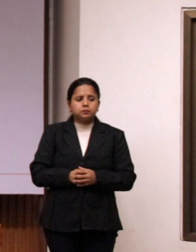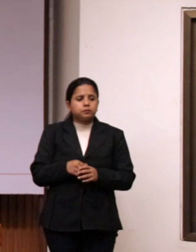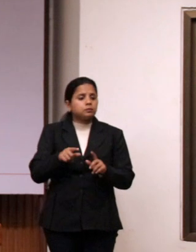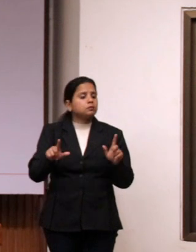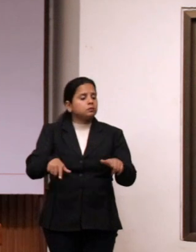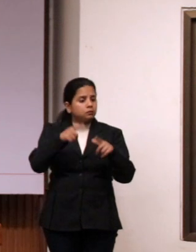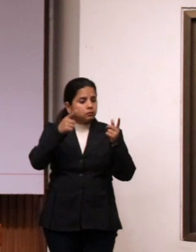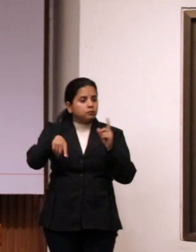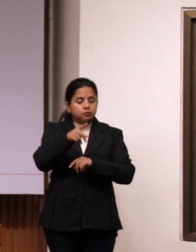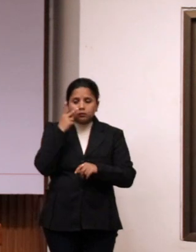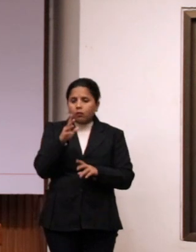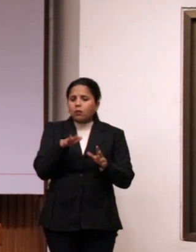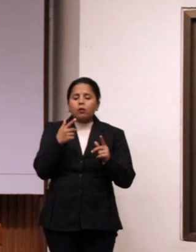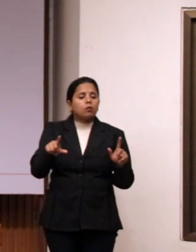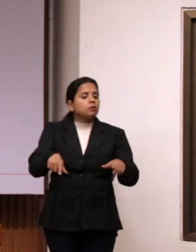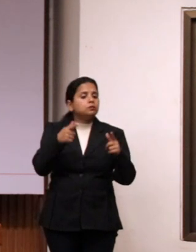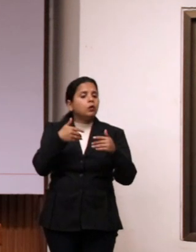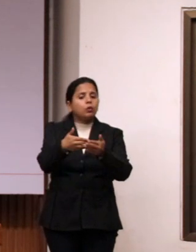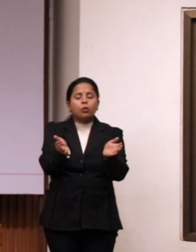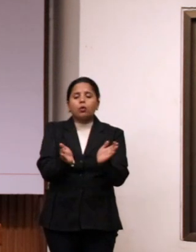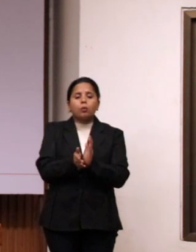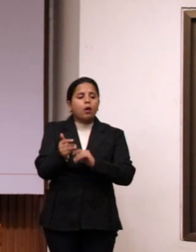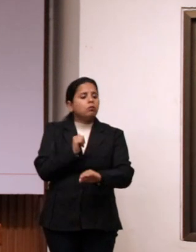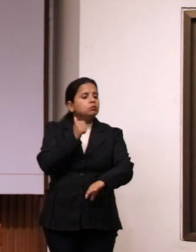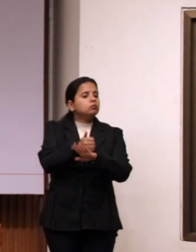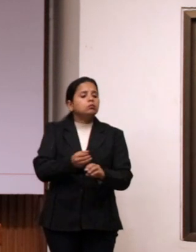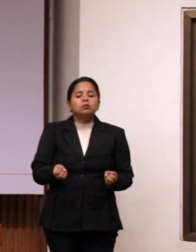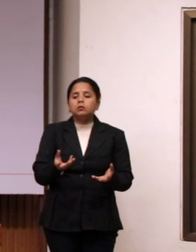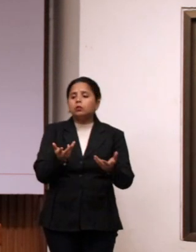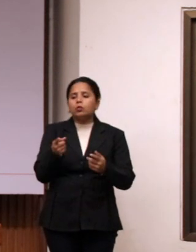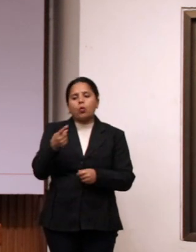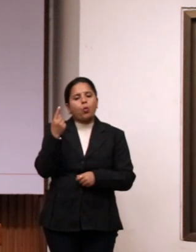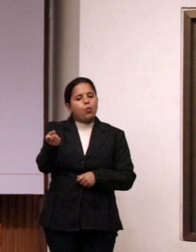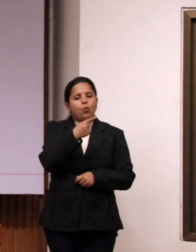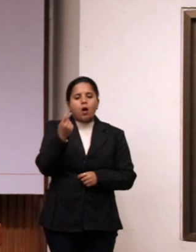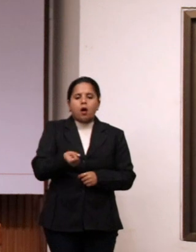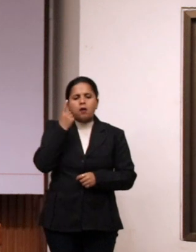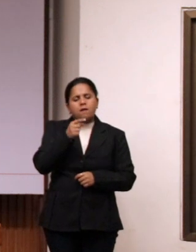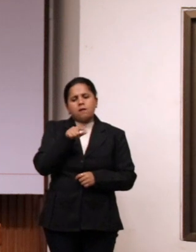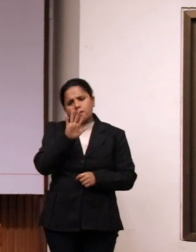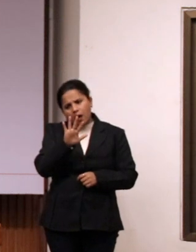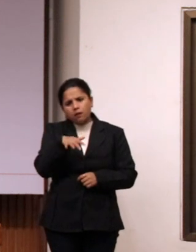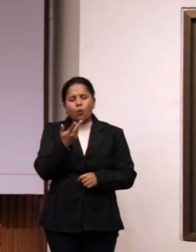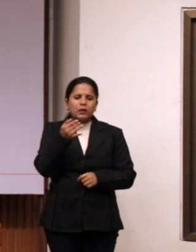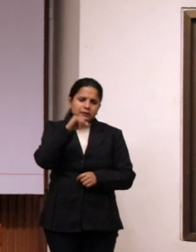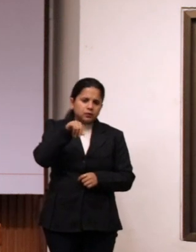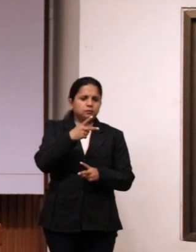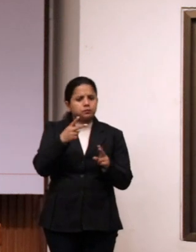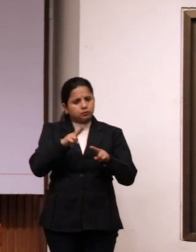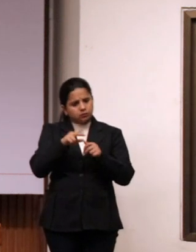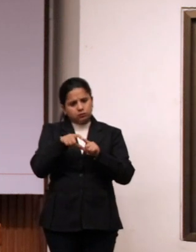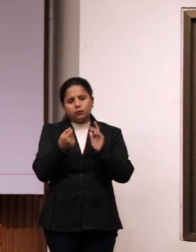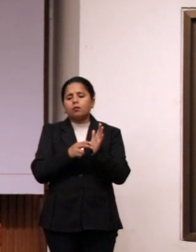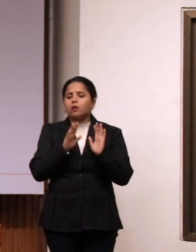forest, when you look at the how forest community get established, only then you will understand there are five, six factors which make